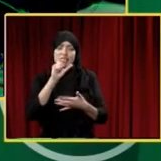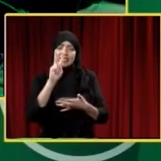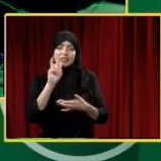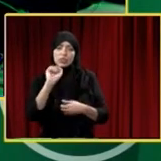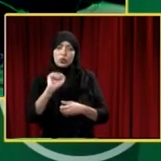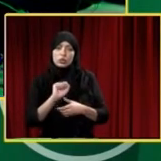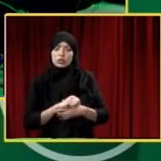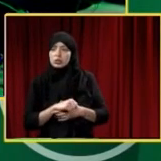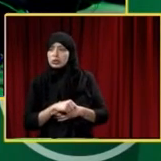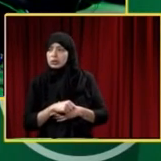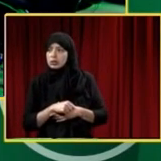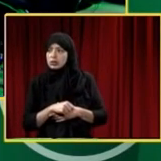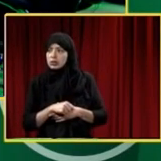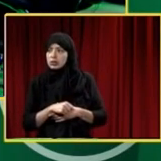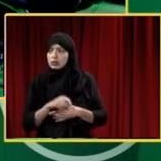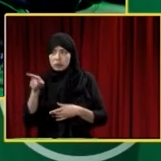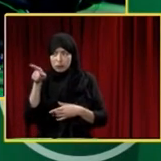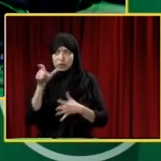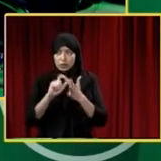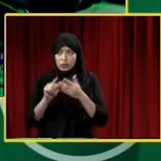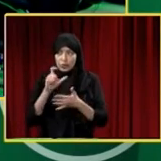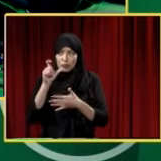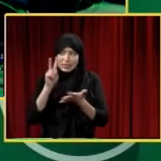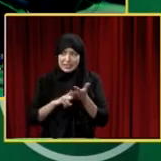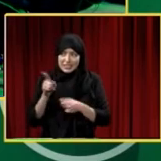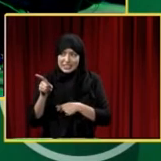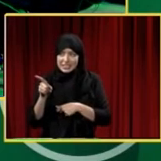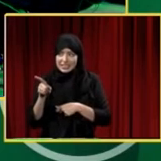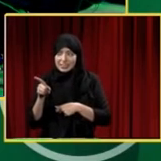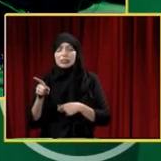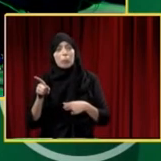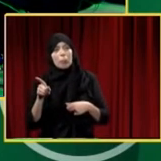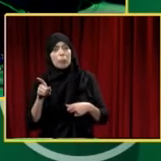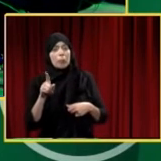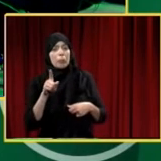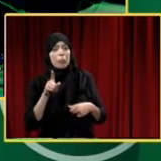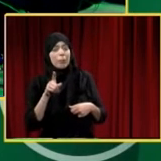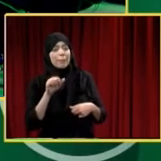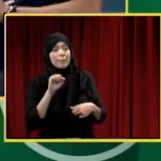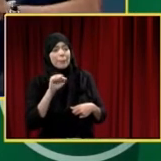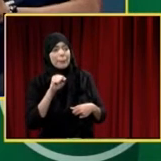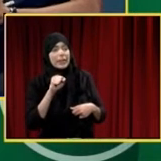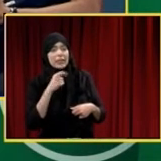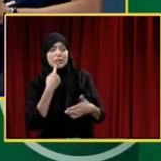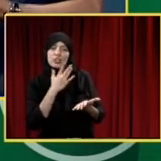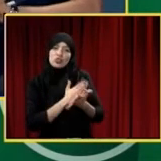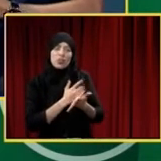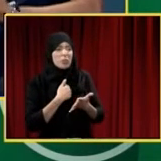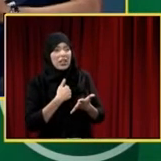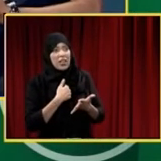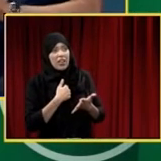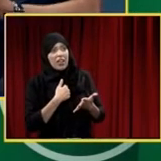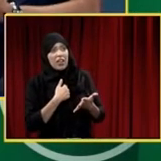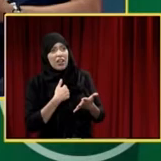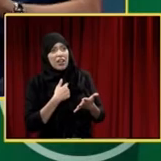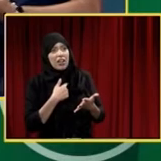the CV? Did you do it for the CV? I think initially, if I talk from a personal point of view, I think I was quite naive and had a premature,